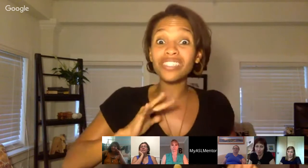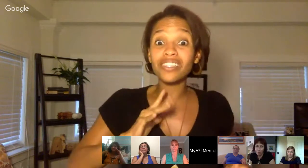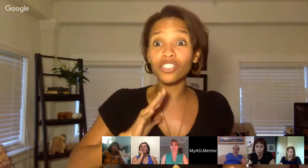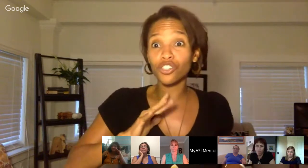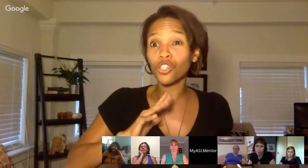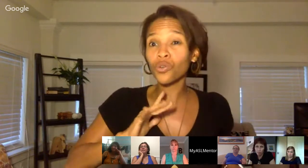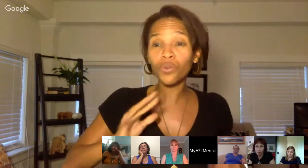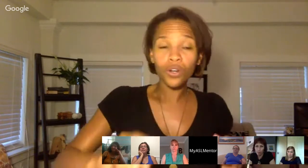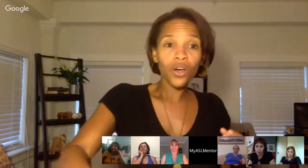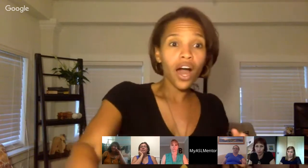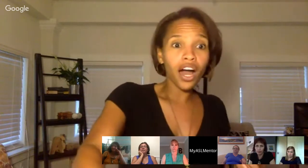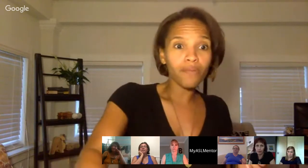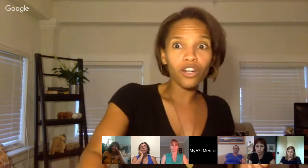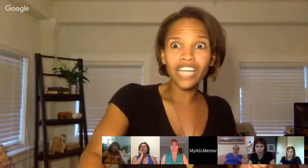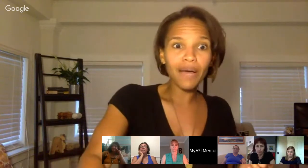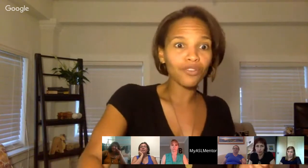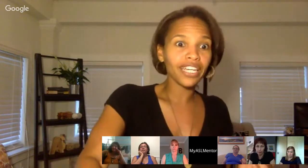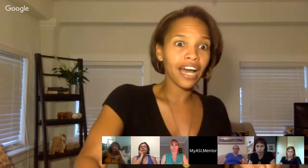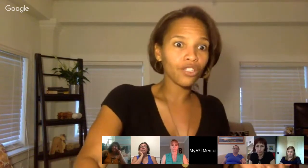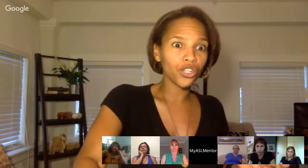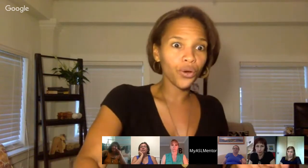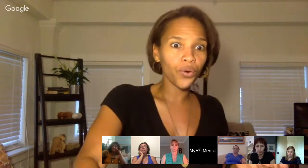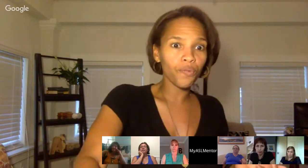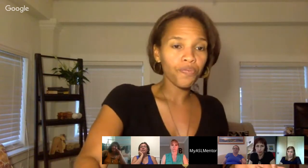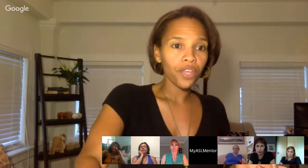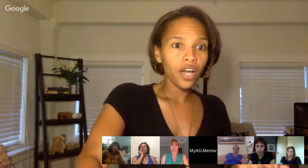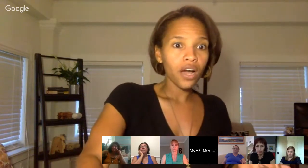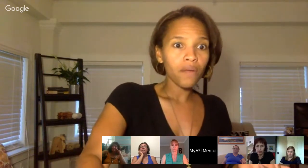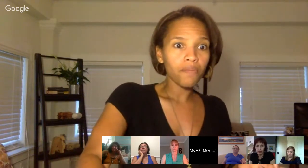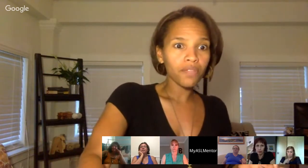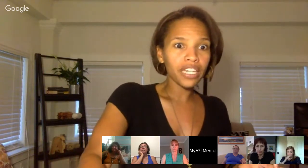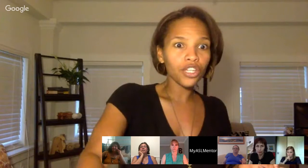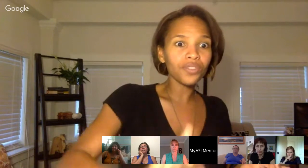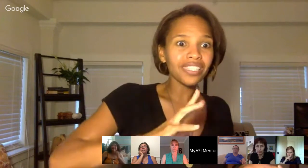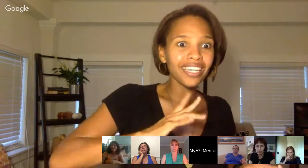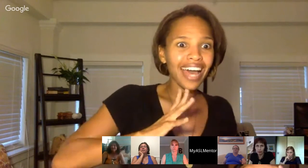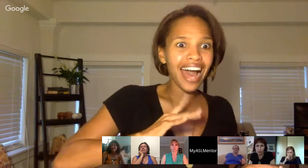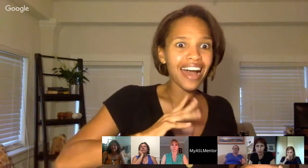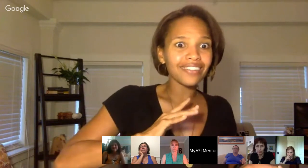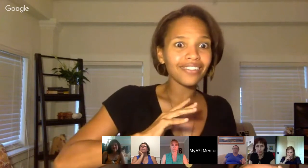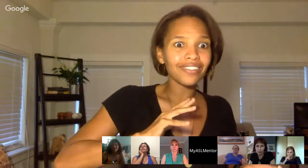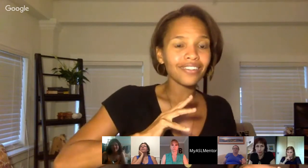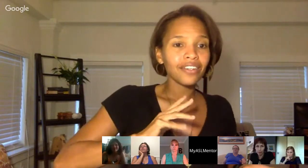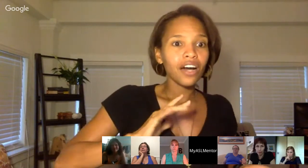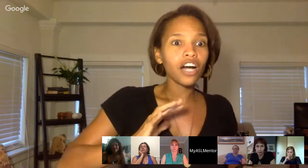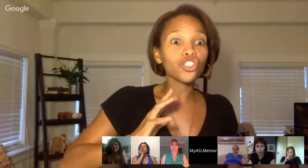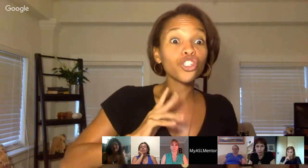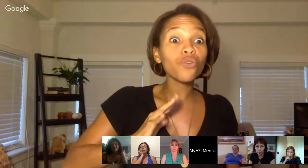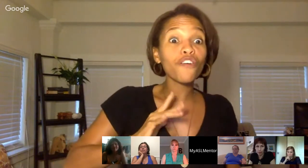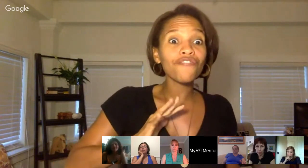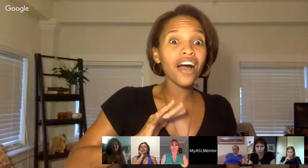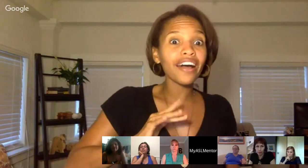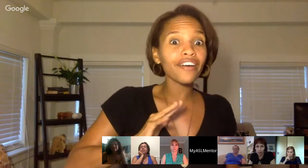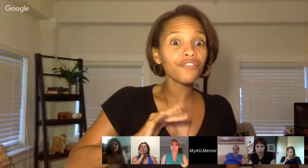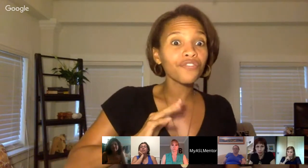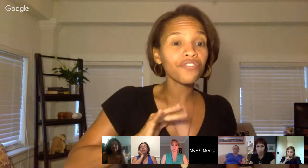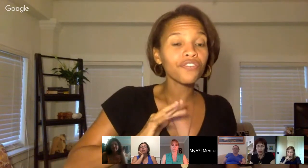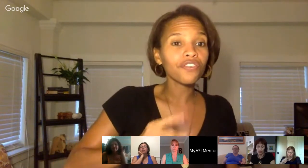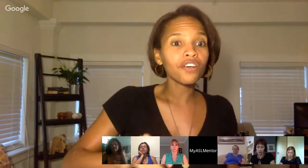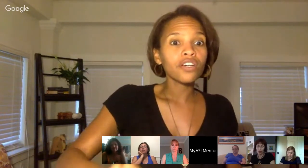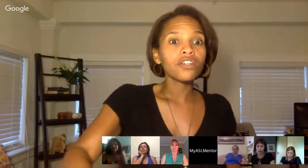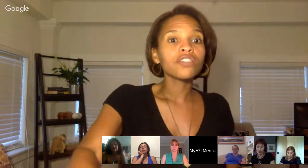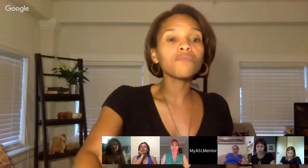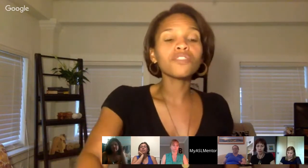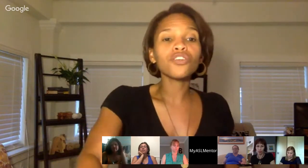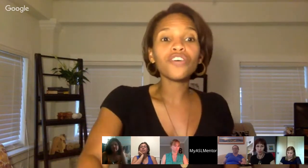he uses this too. Our time is running out, so he uses it at